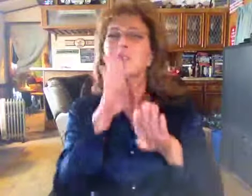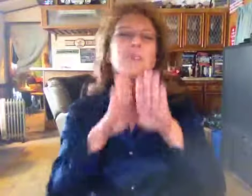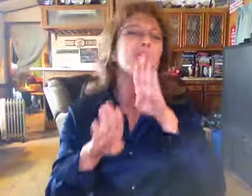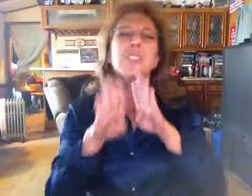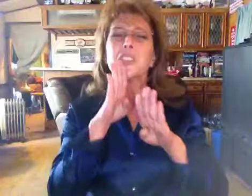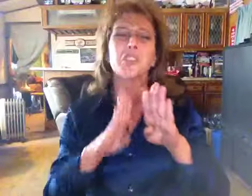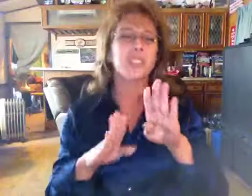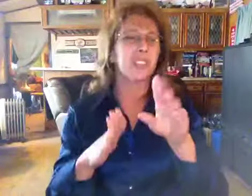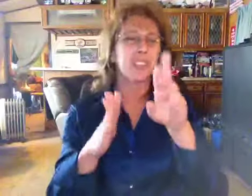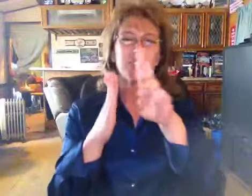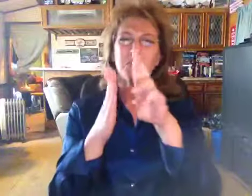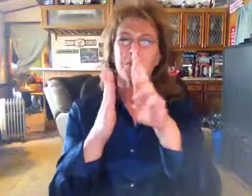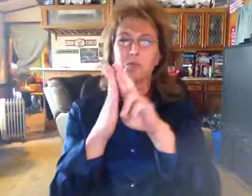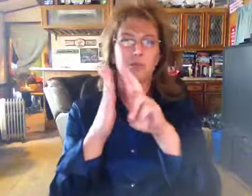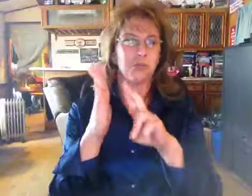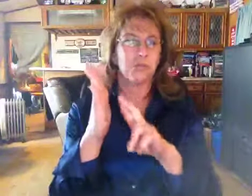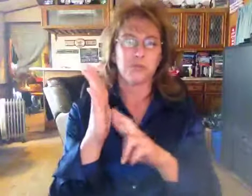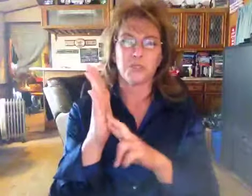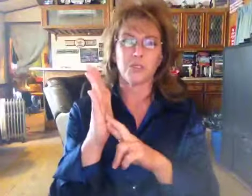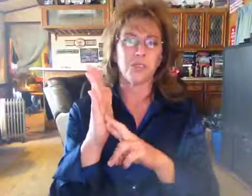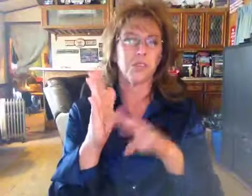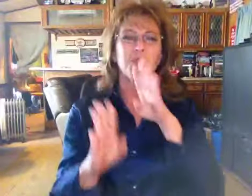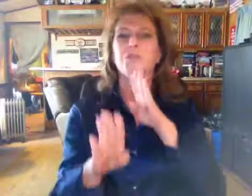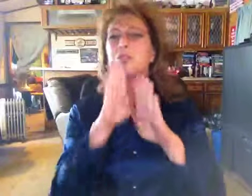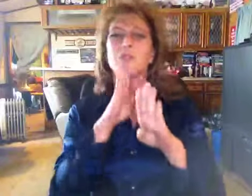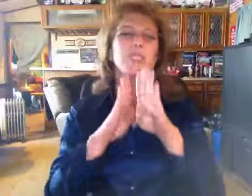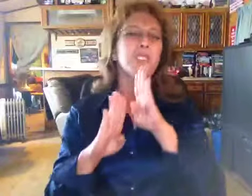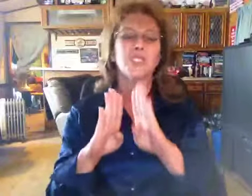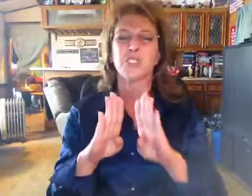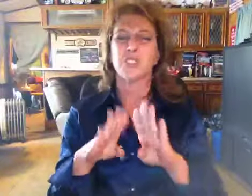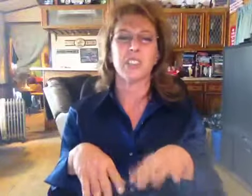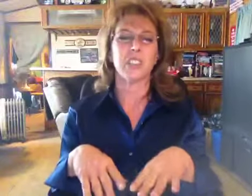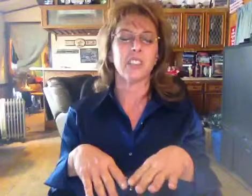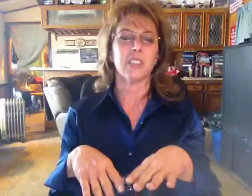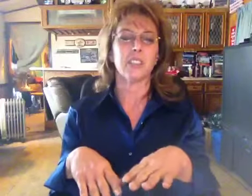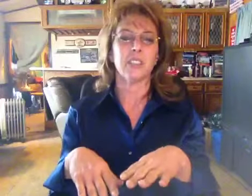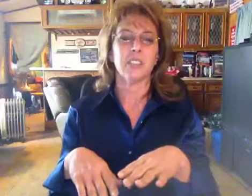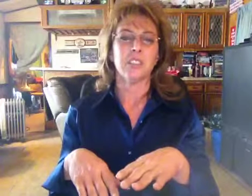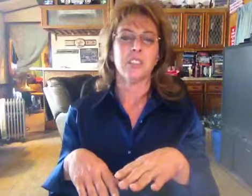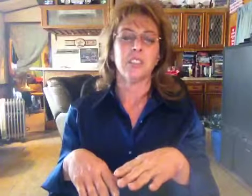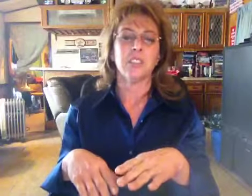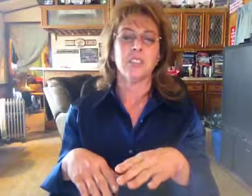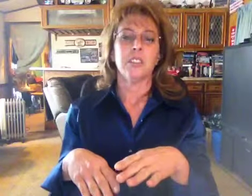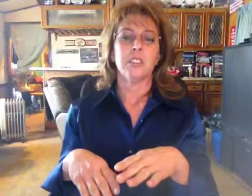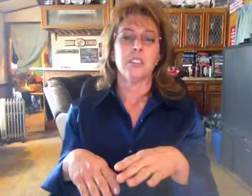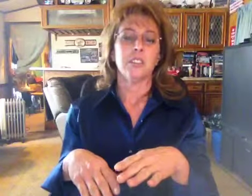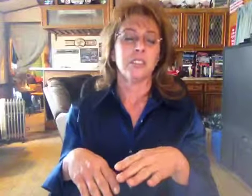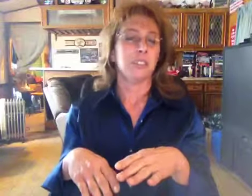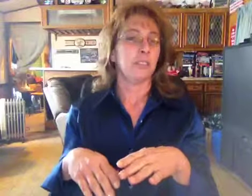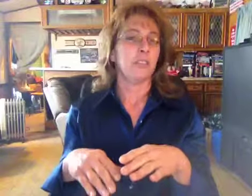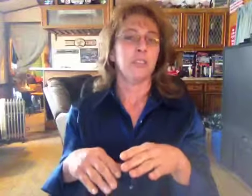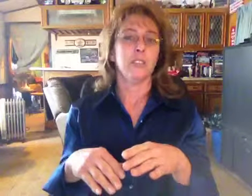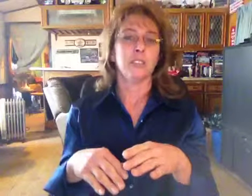to give up. Now, our goal in learning grammar this year is to take away all those